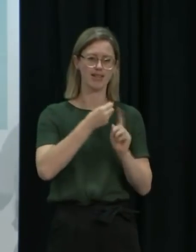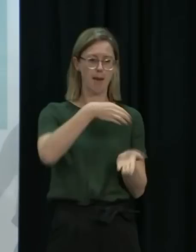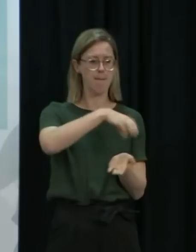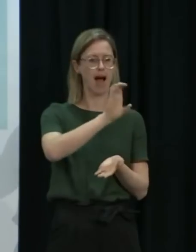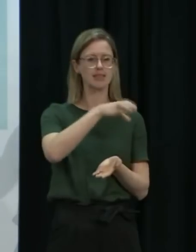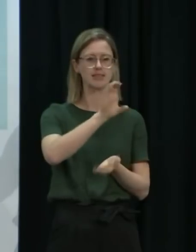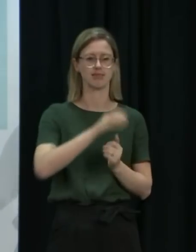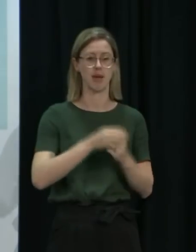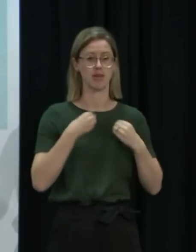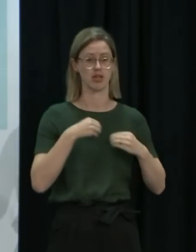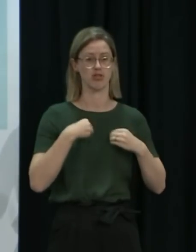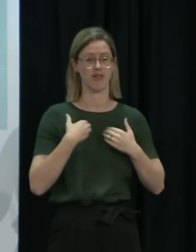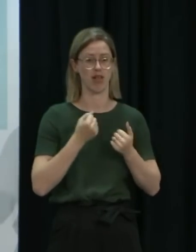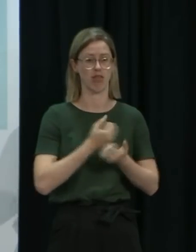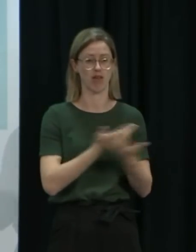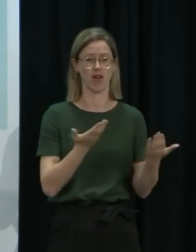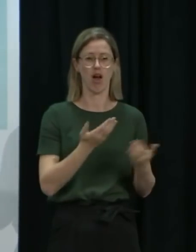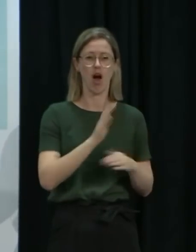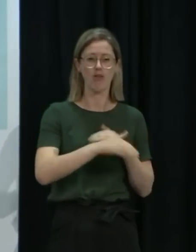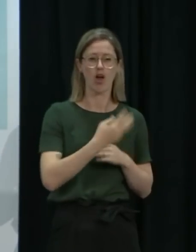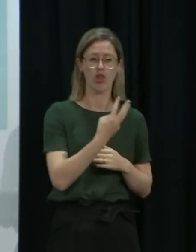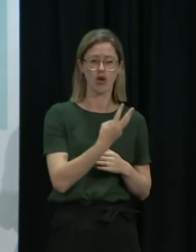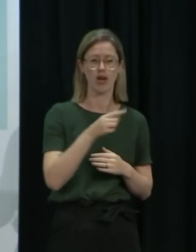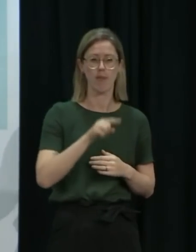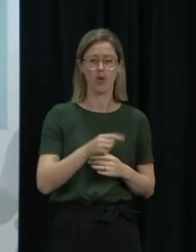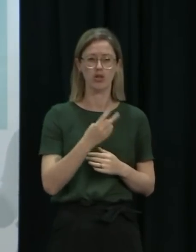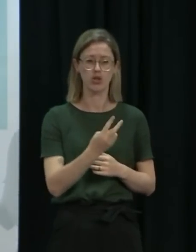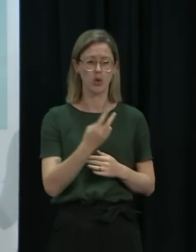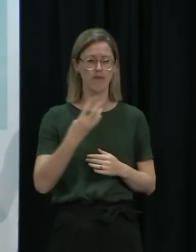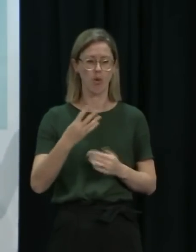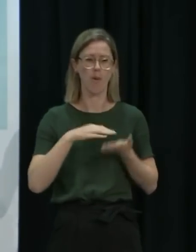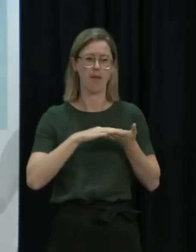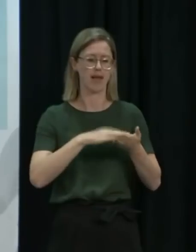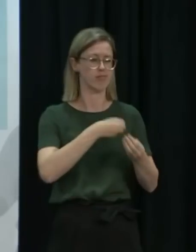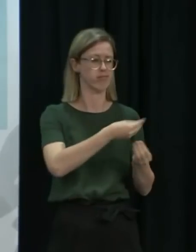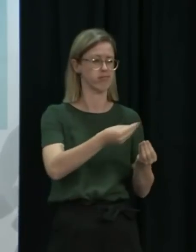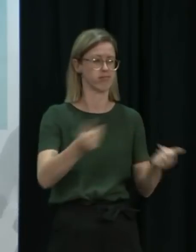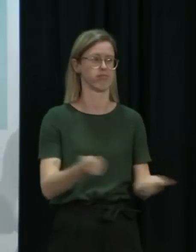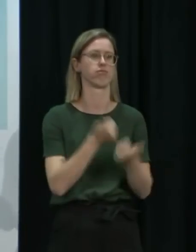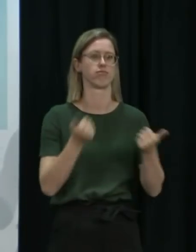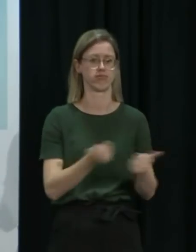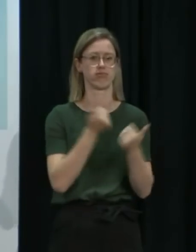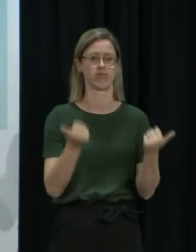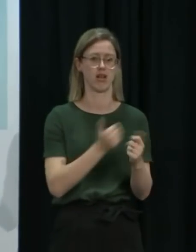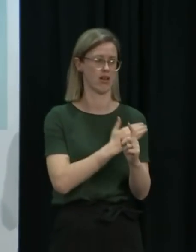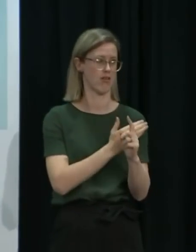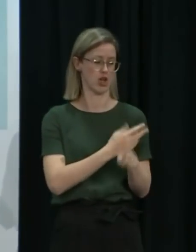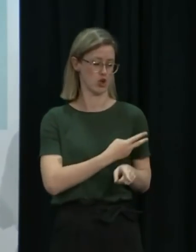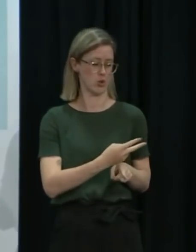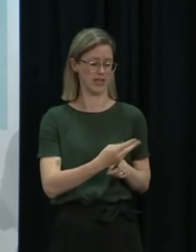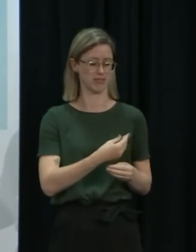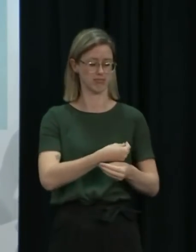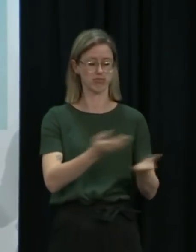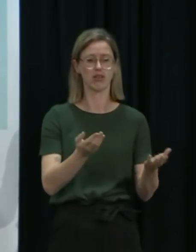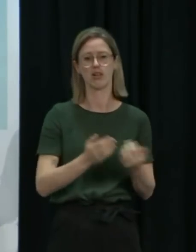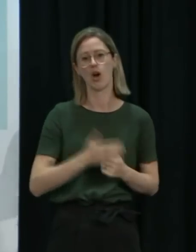now issued more than 3.25 million My Vaccine Passes. Again, that's a mammoth effort in just over a fortnight,